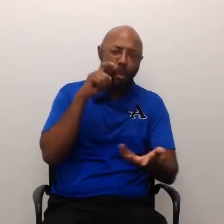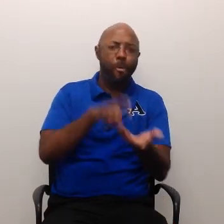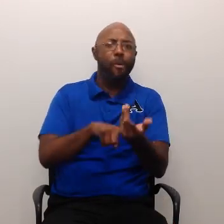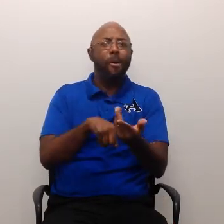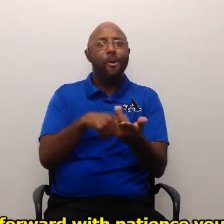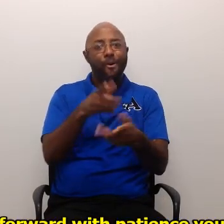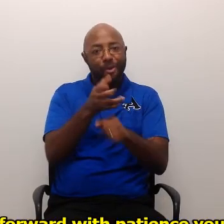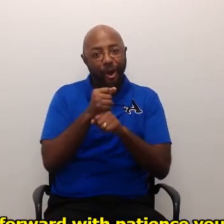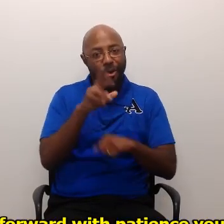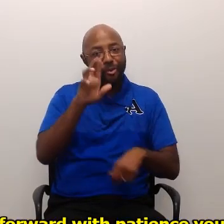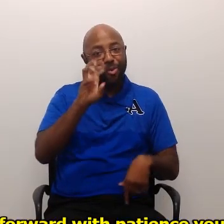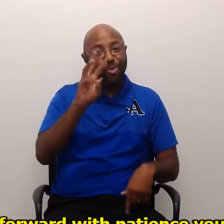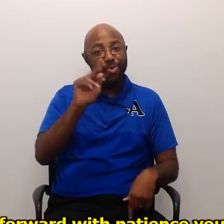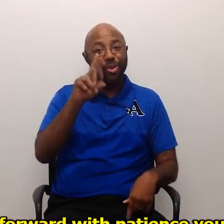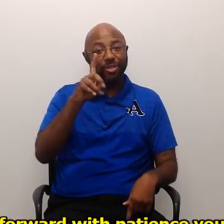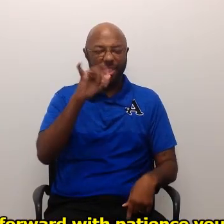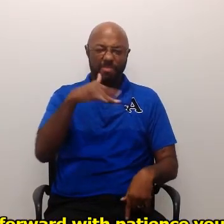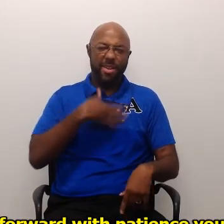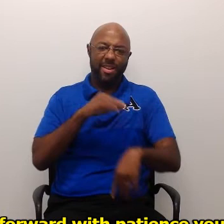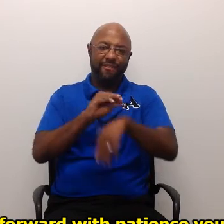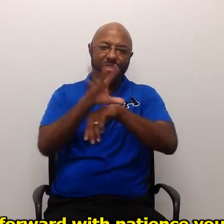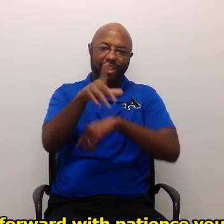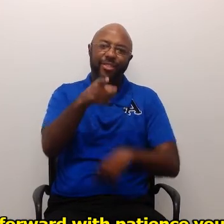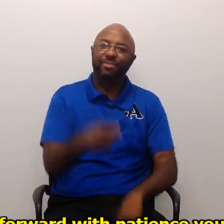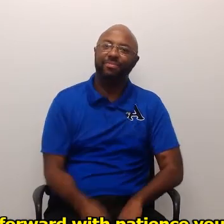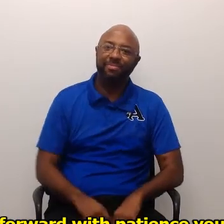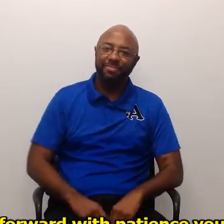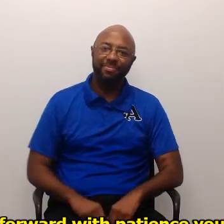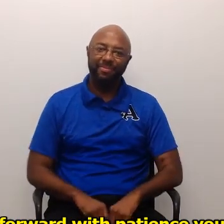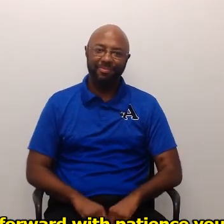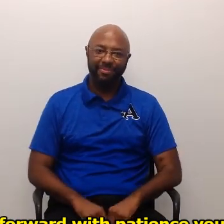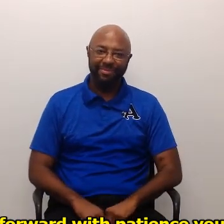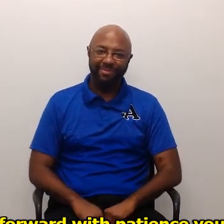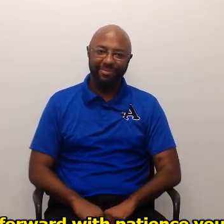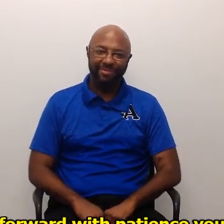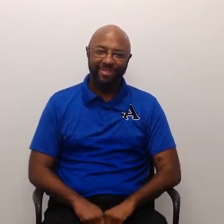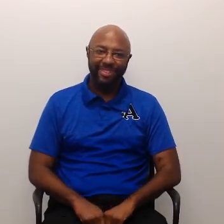But if you move forward with patience, you will get your reward, and that's my advice.